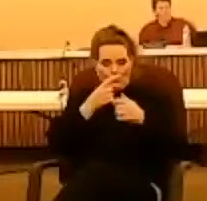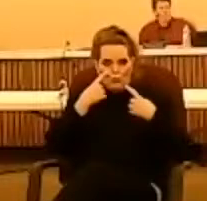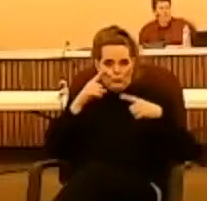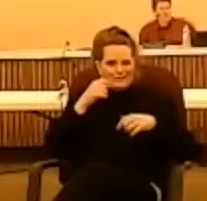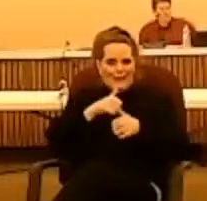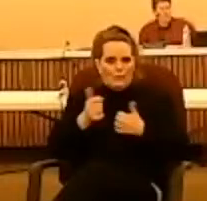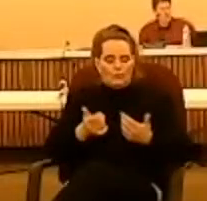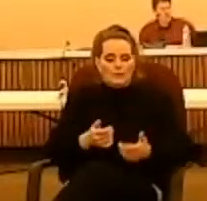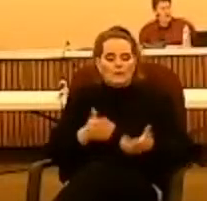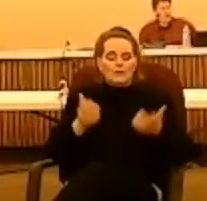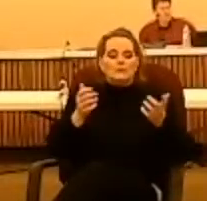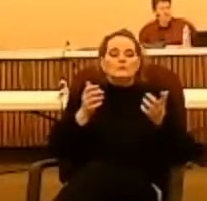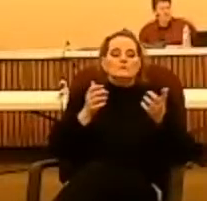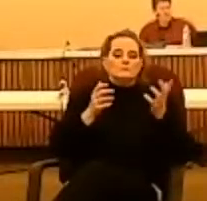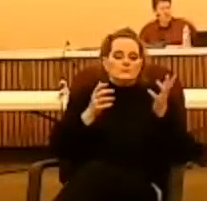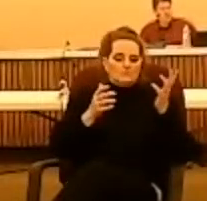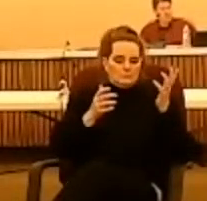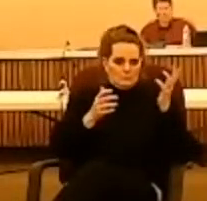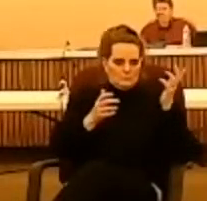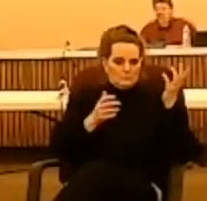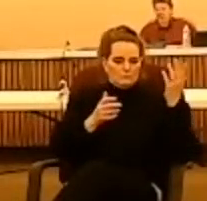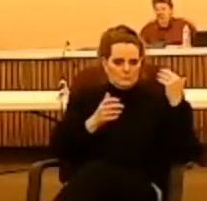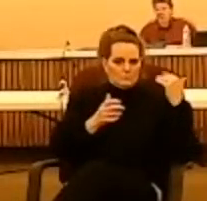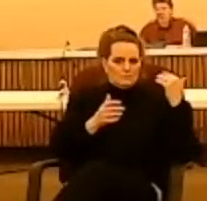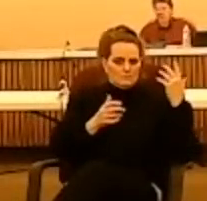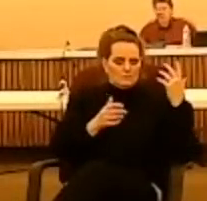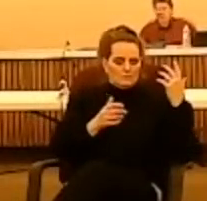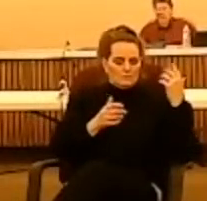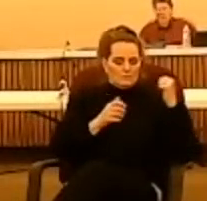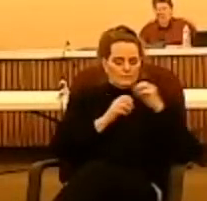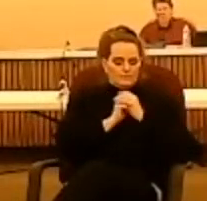without and again, to be able to go after the money,